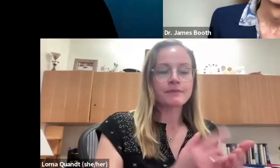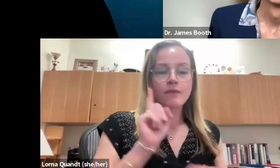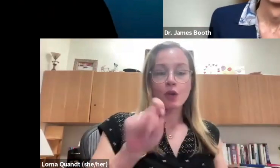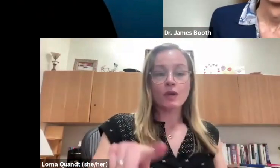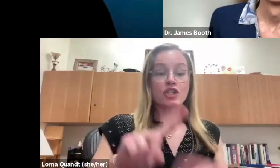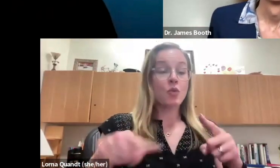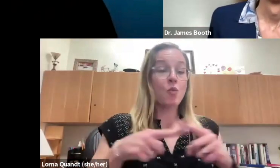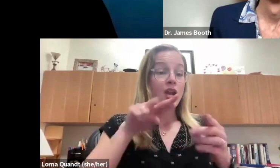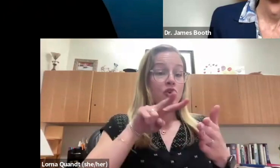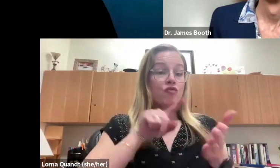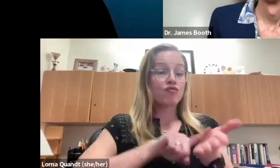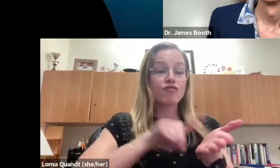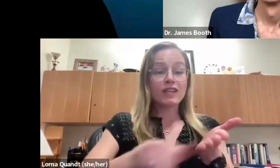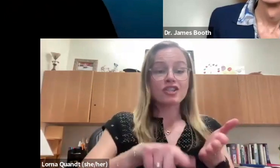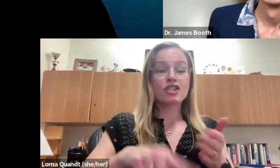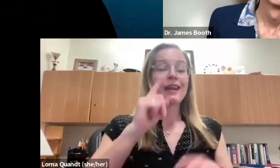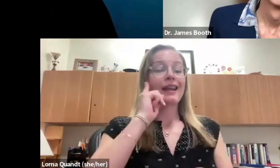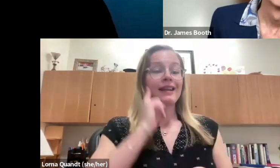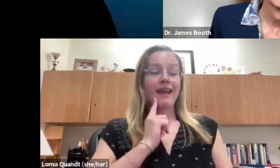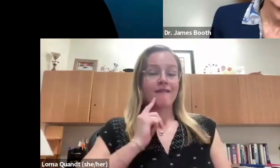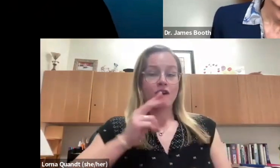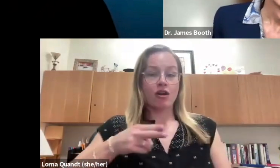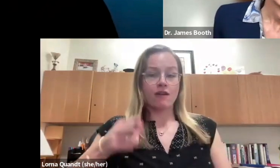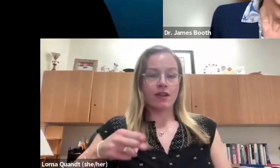All right, the next on our list.